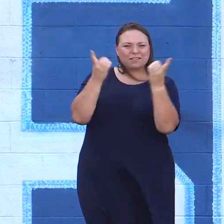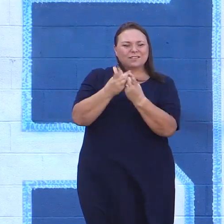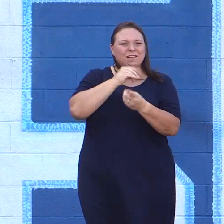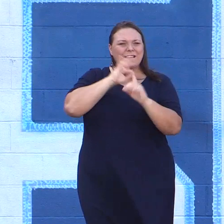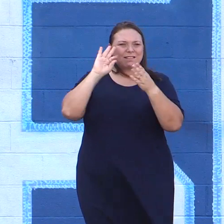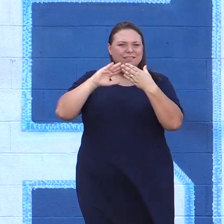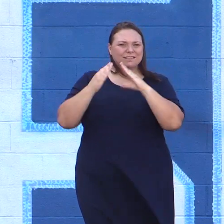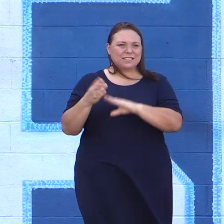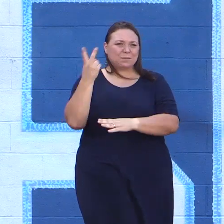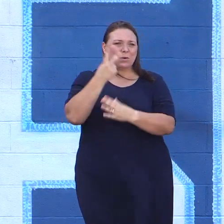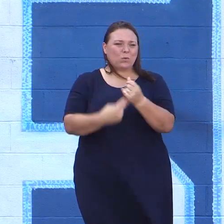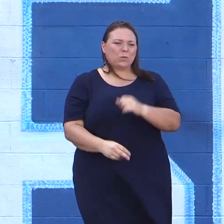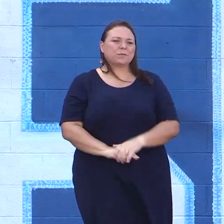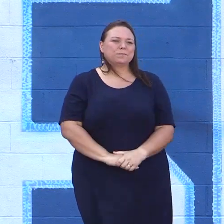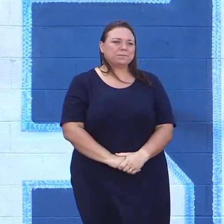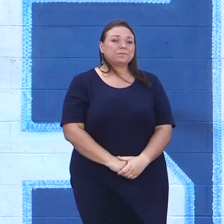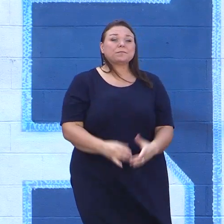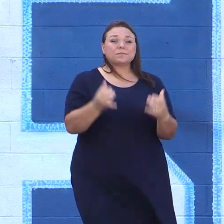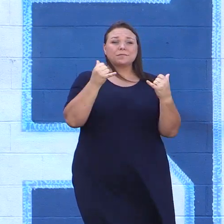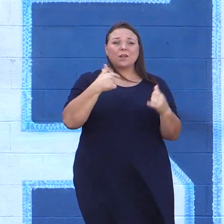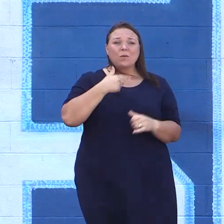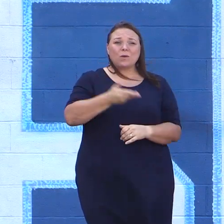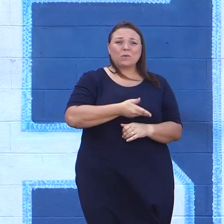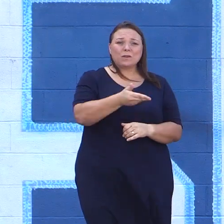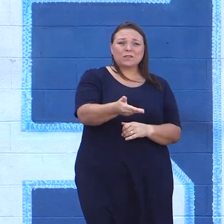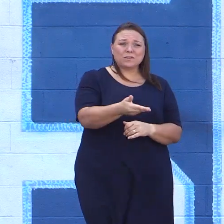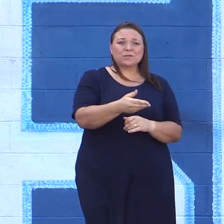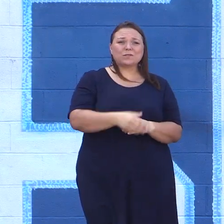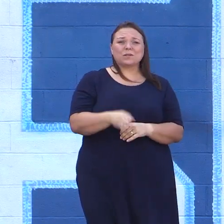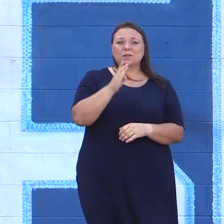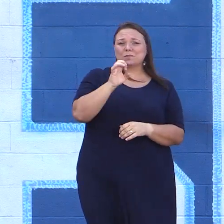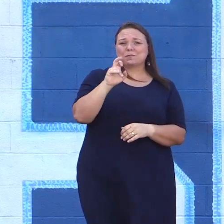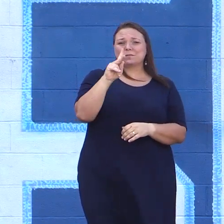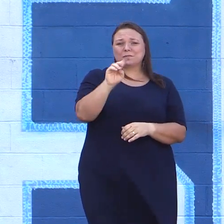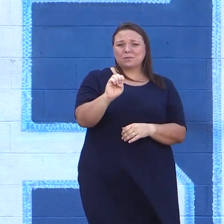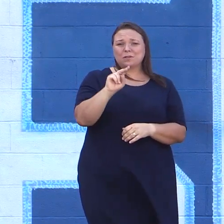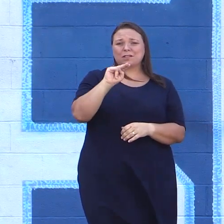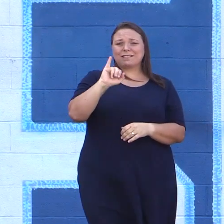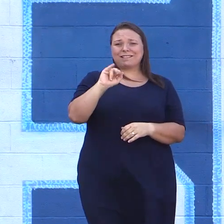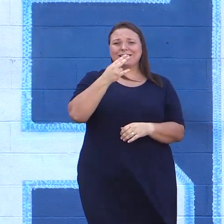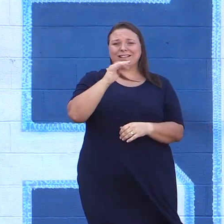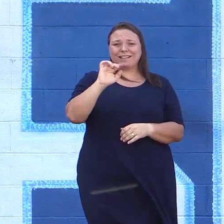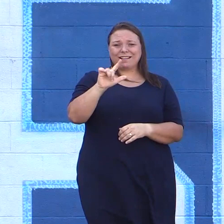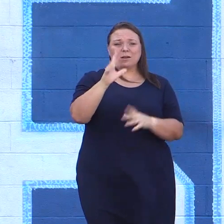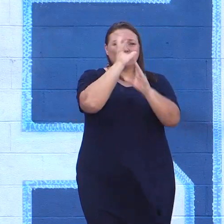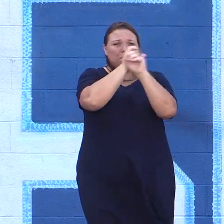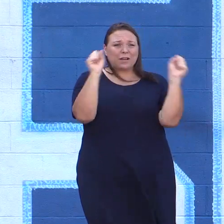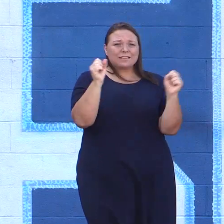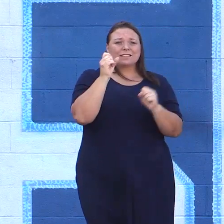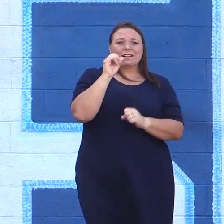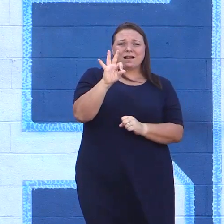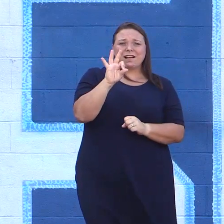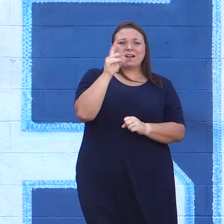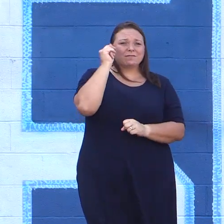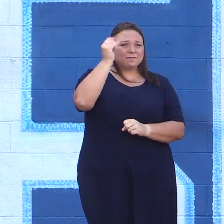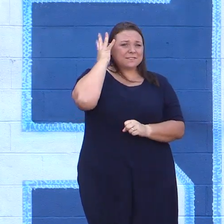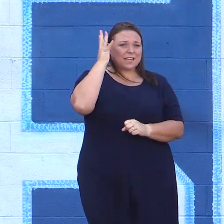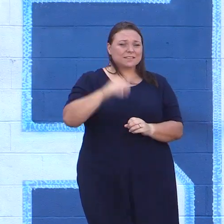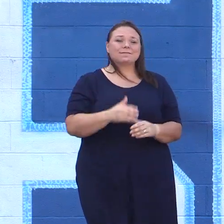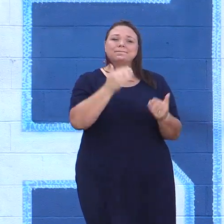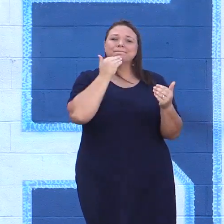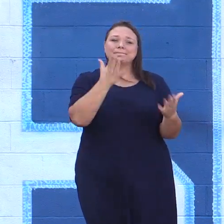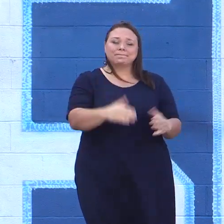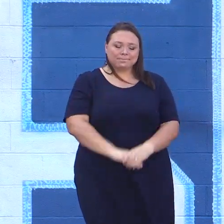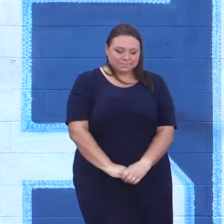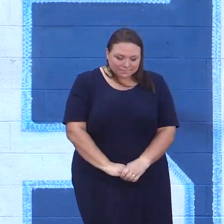city. At this time, I would like to introduce Burke Nihil, President and CEO of the Tennessee Titans. Thank